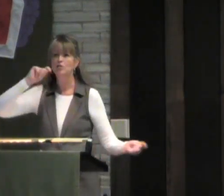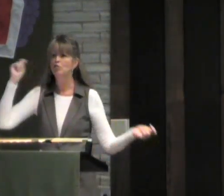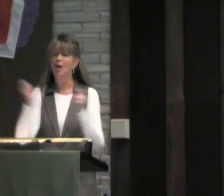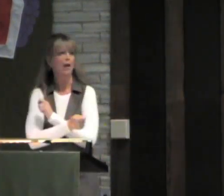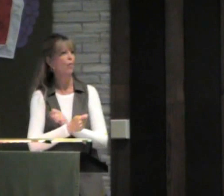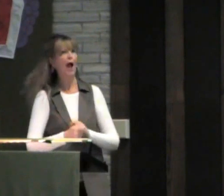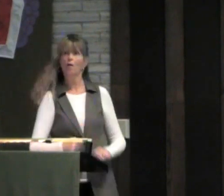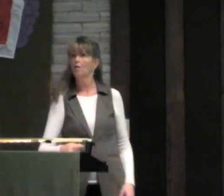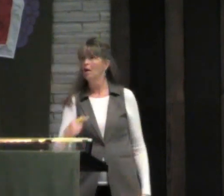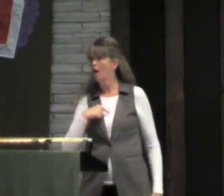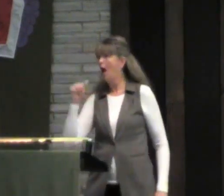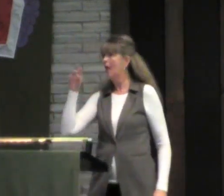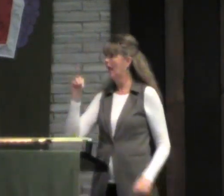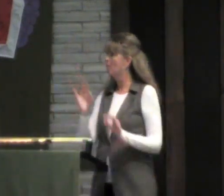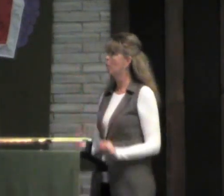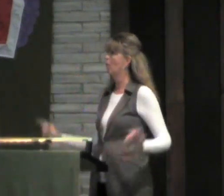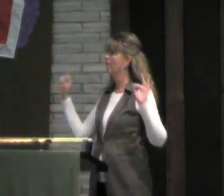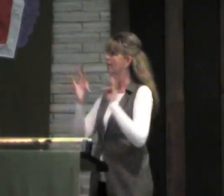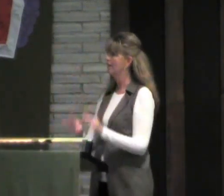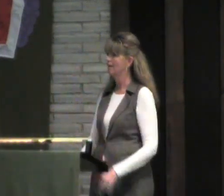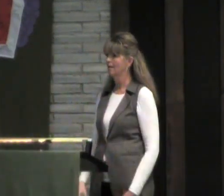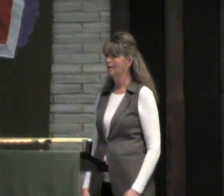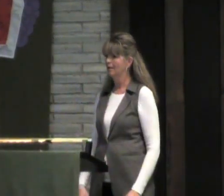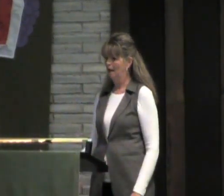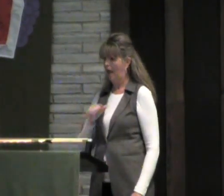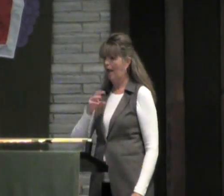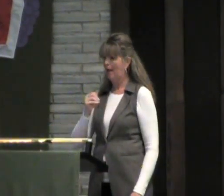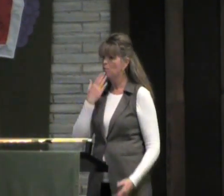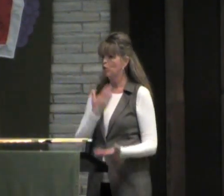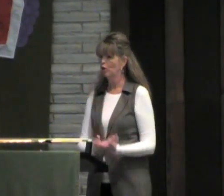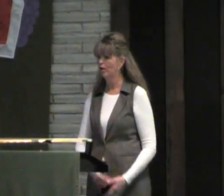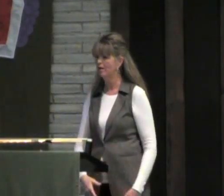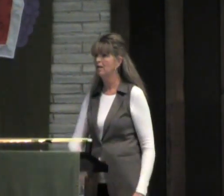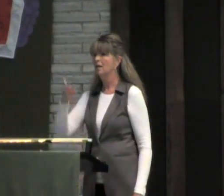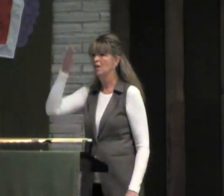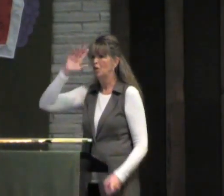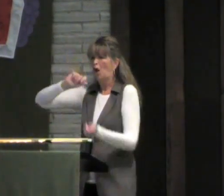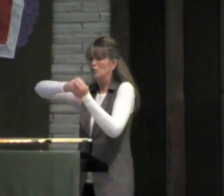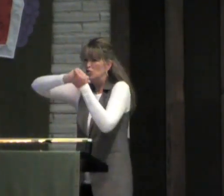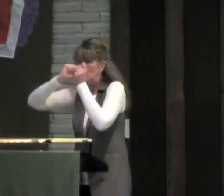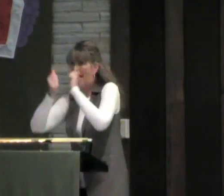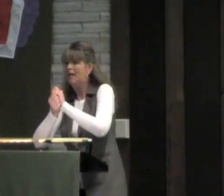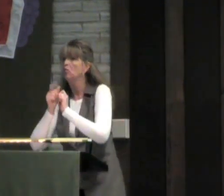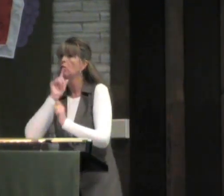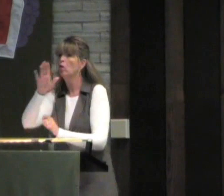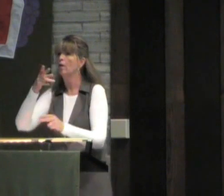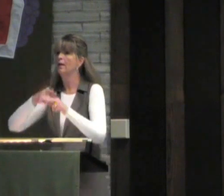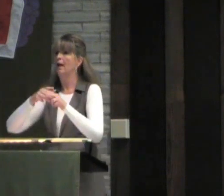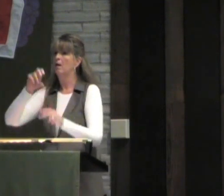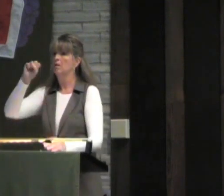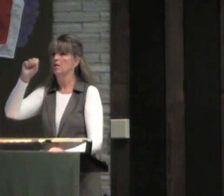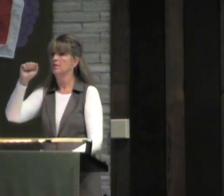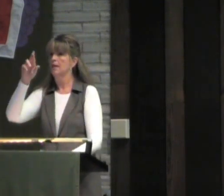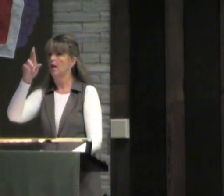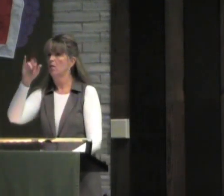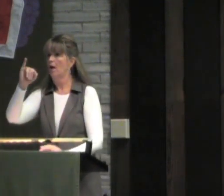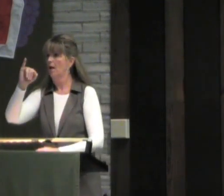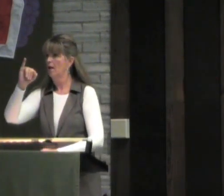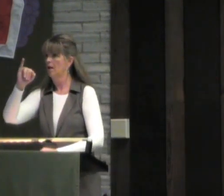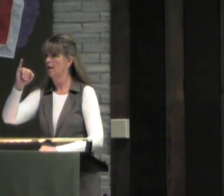years old, she thought, wow, I'm worthy. I'm good. God changed. And then he changed